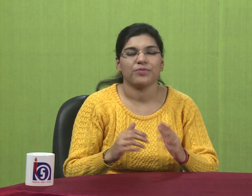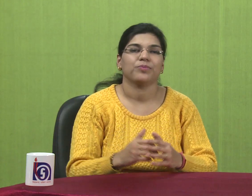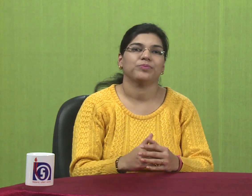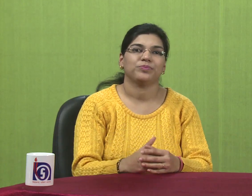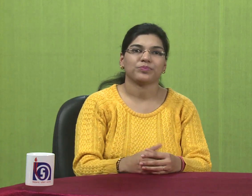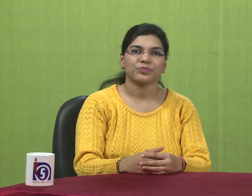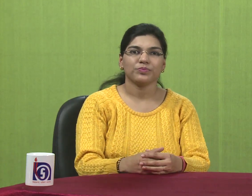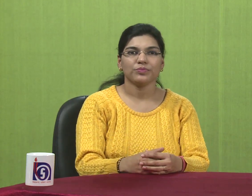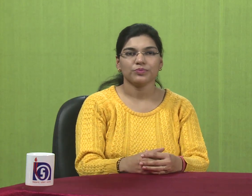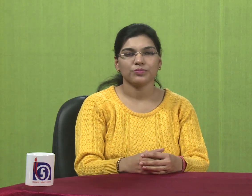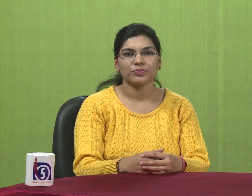generates another prints also.